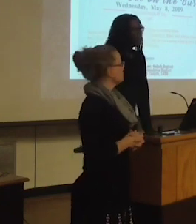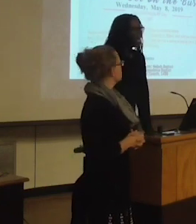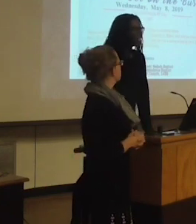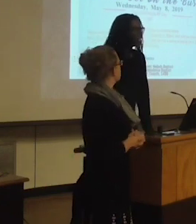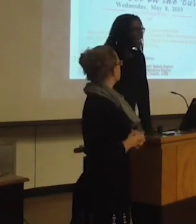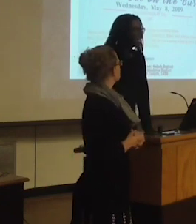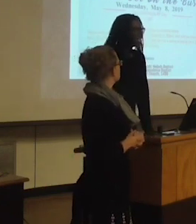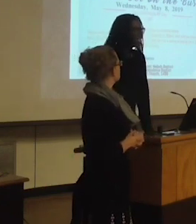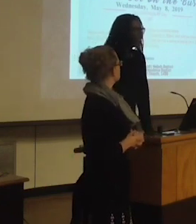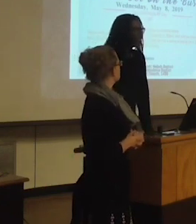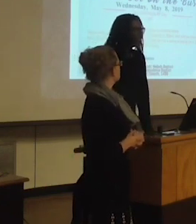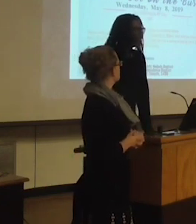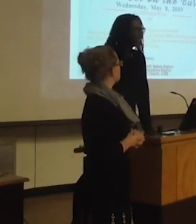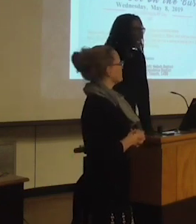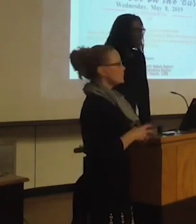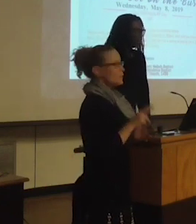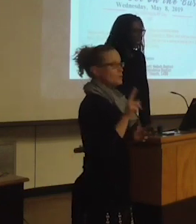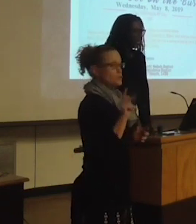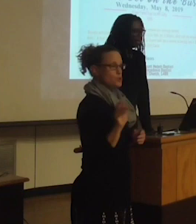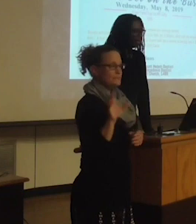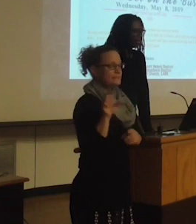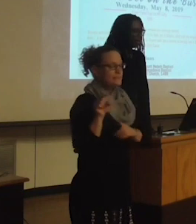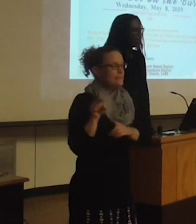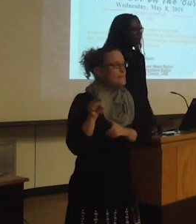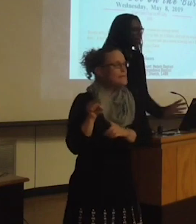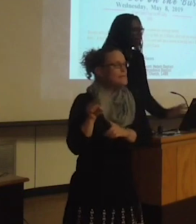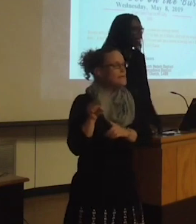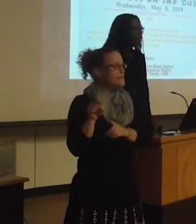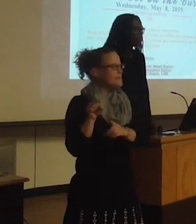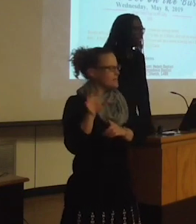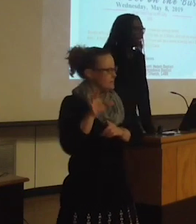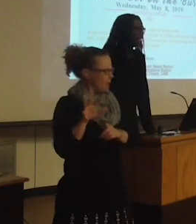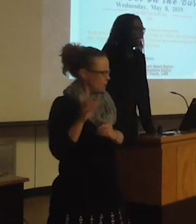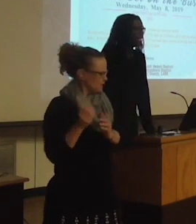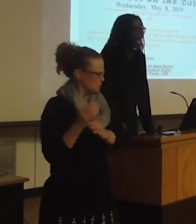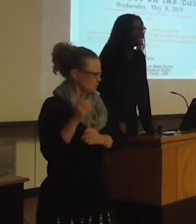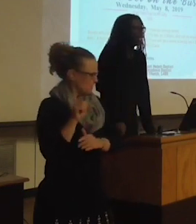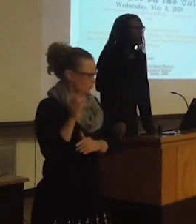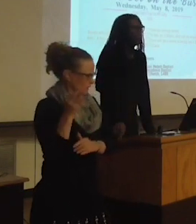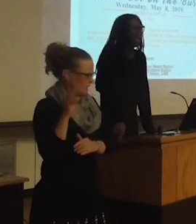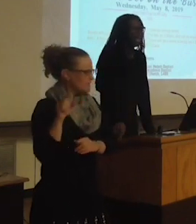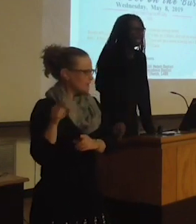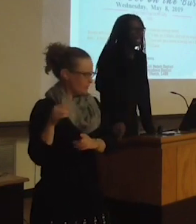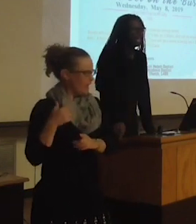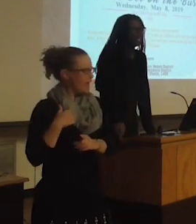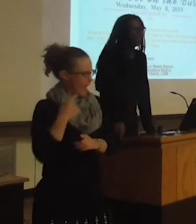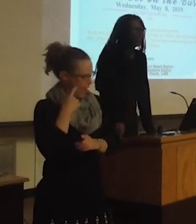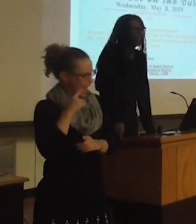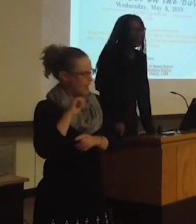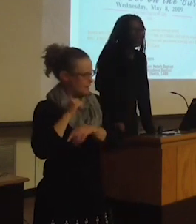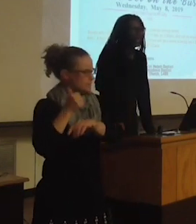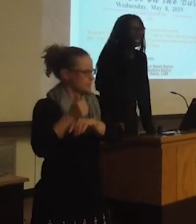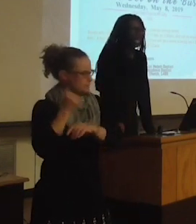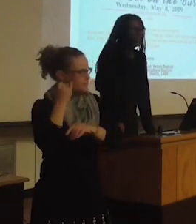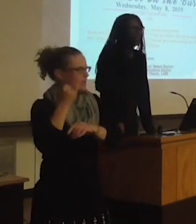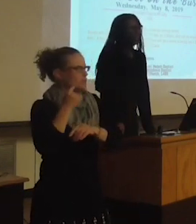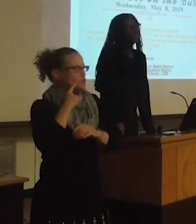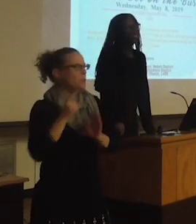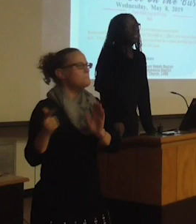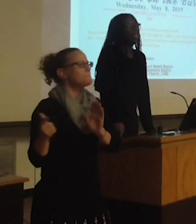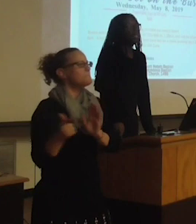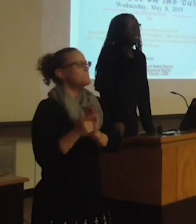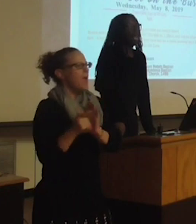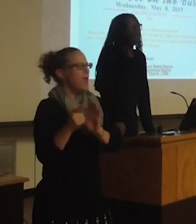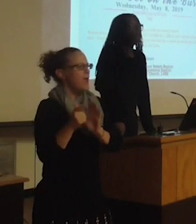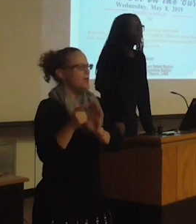There was a measure in the city of New York in like around the spring of 2019 to actually ban the sale of new fur in New